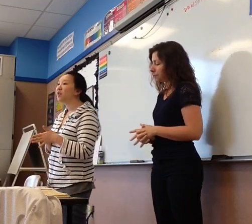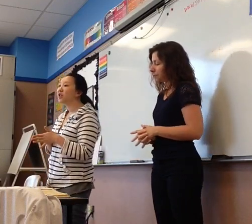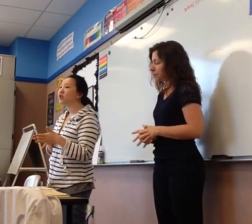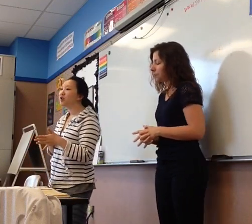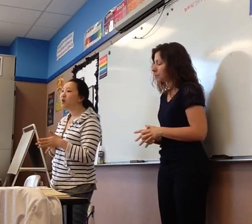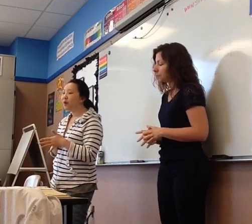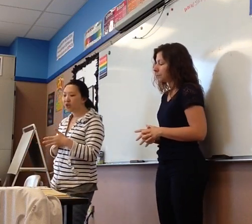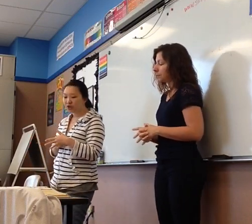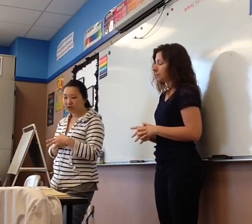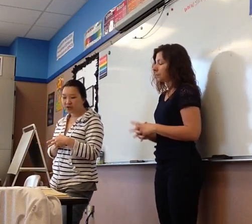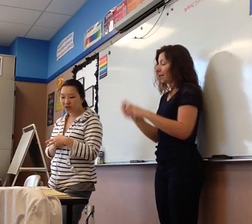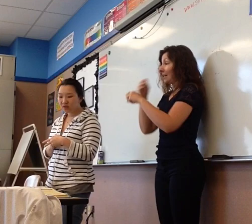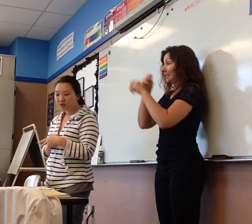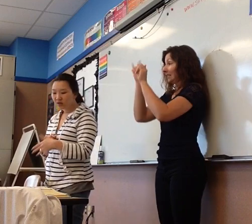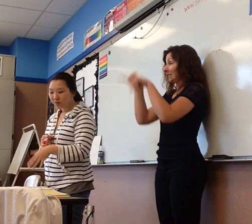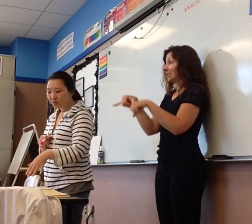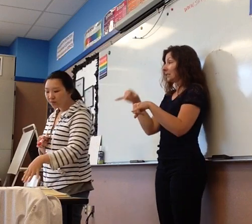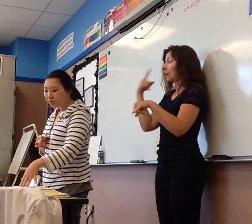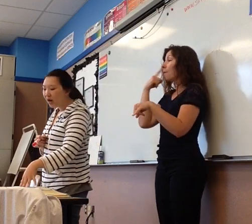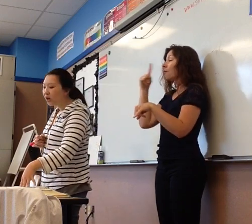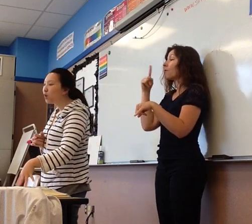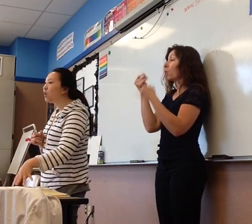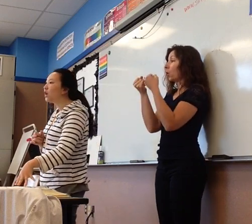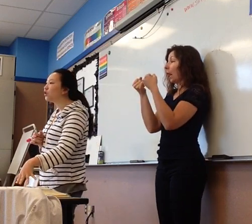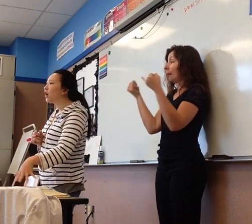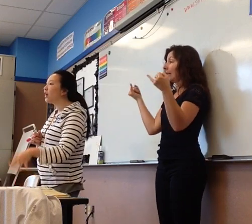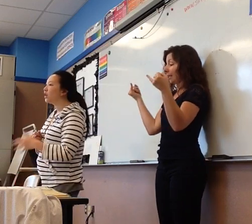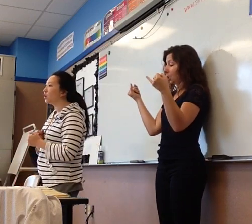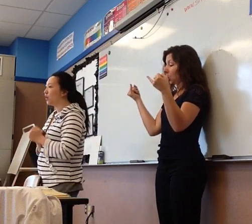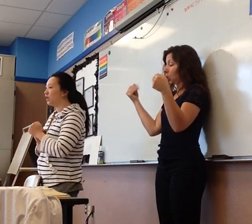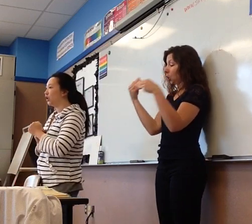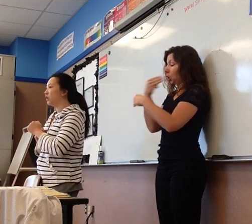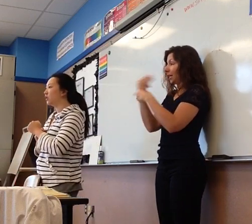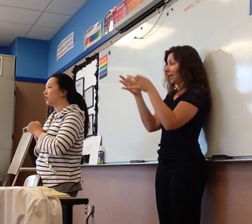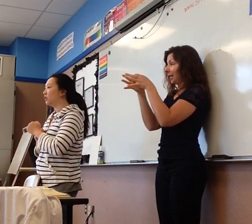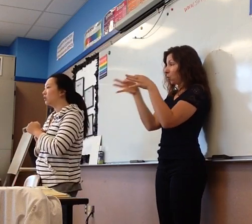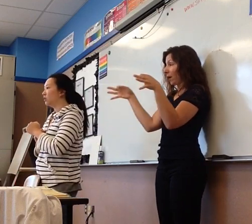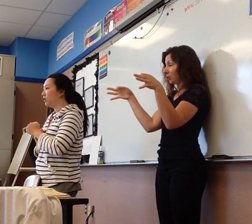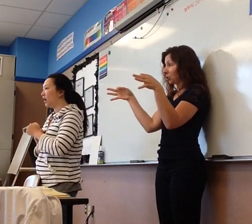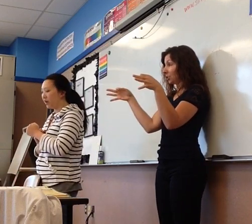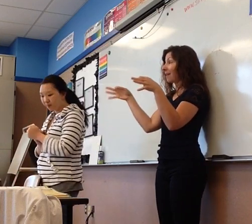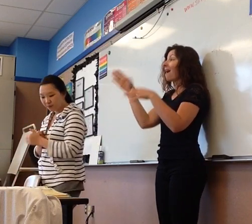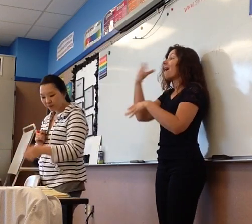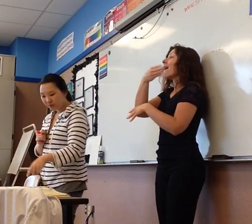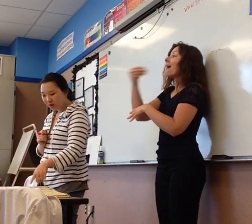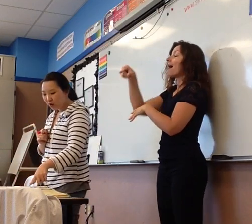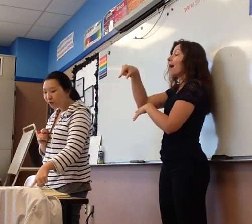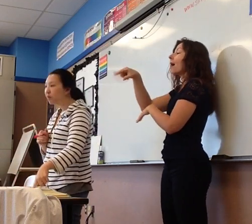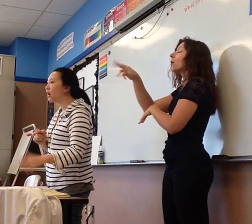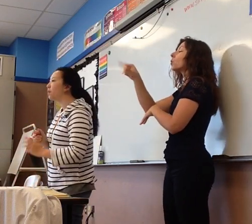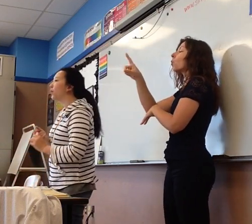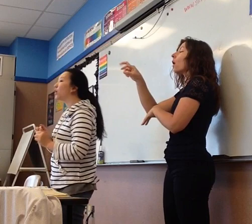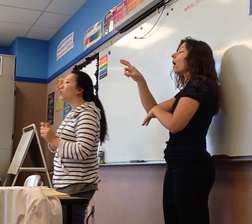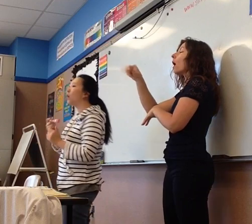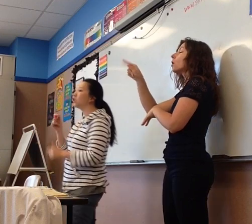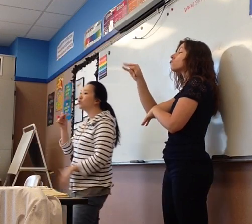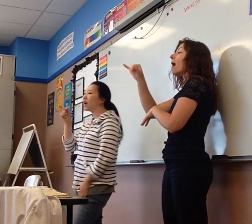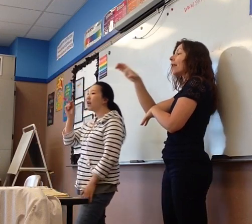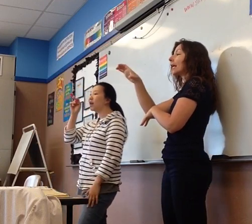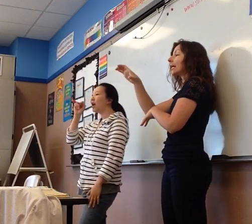System of linear equations and quadratic equations. Okay?